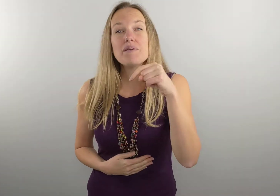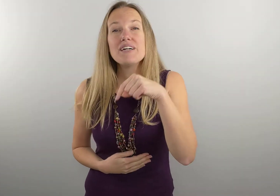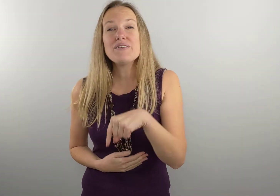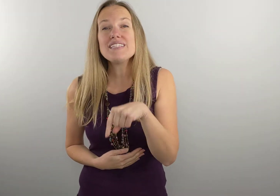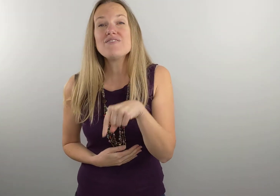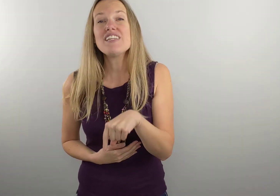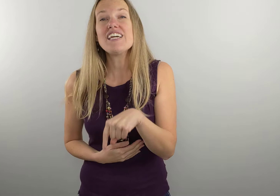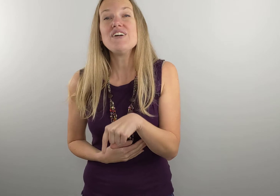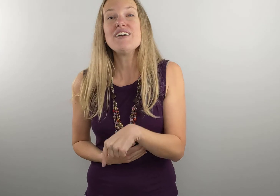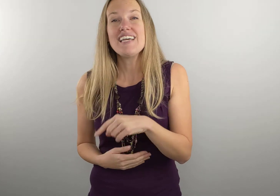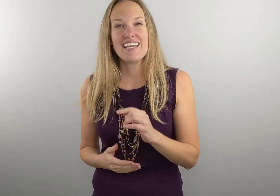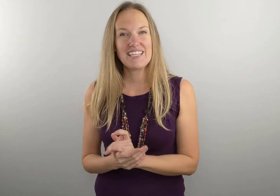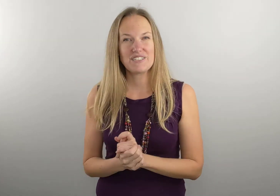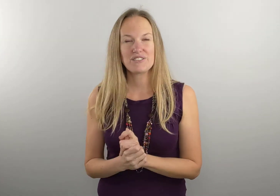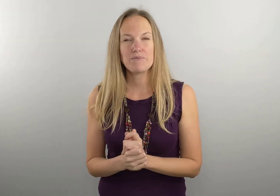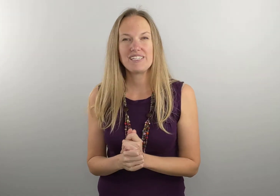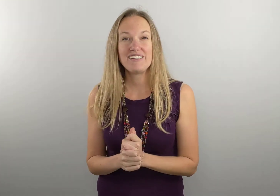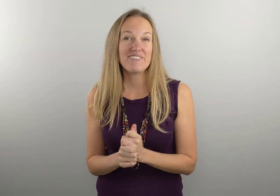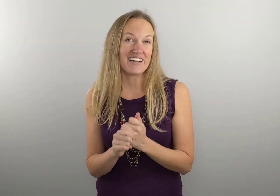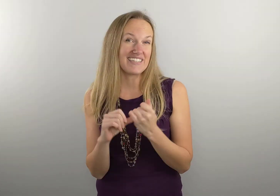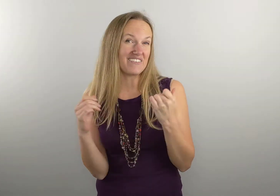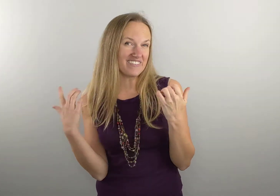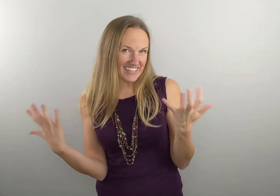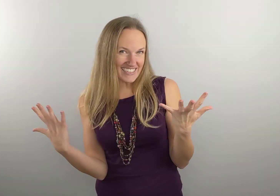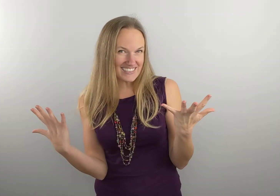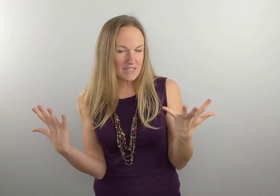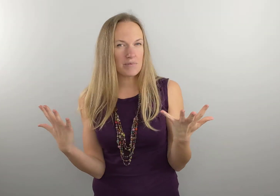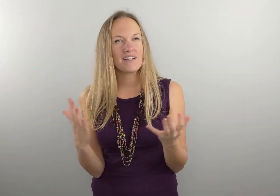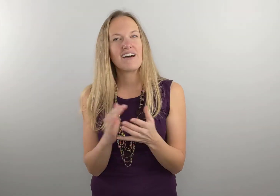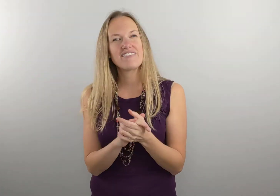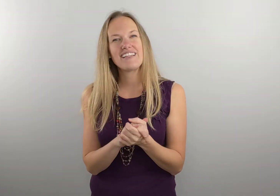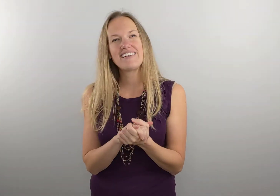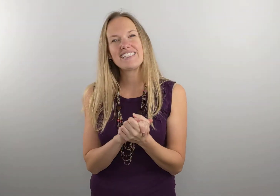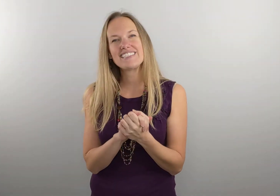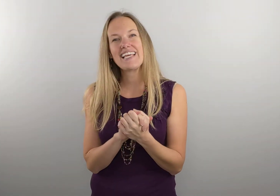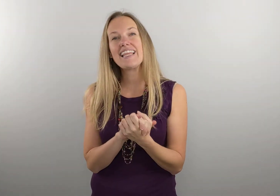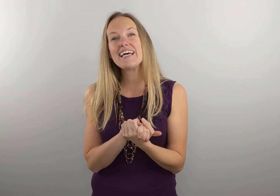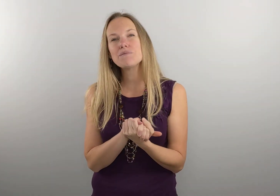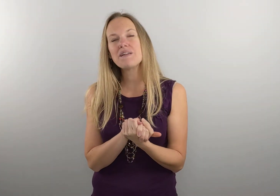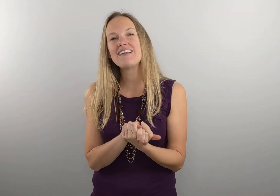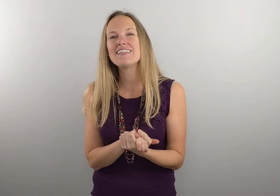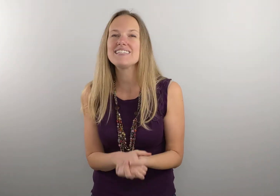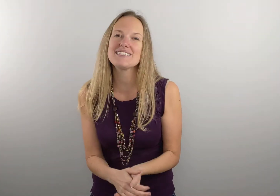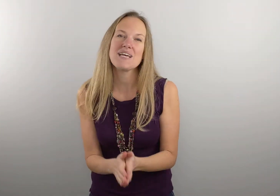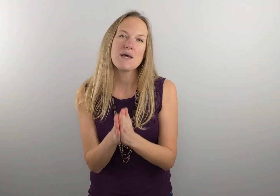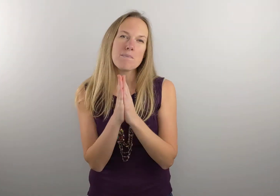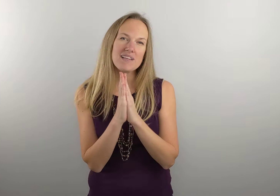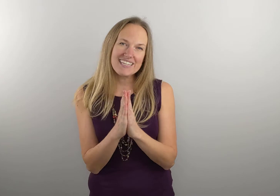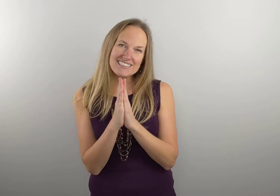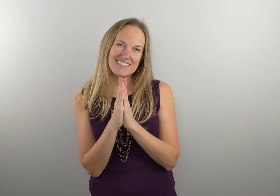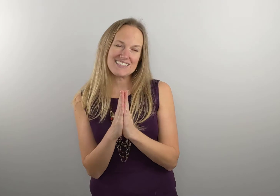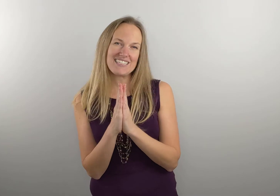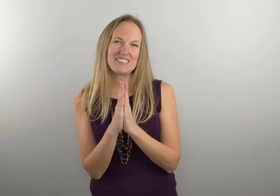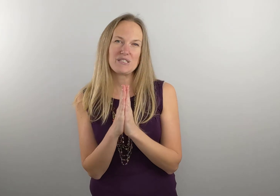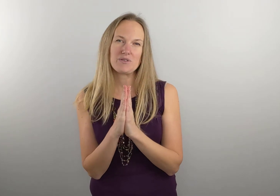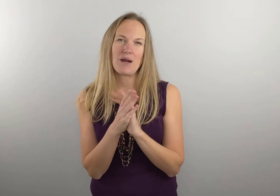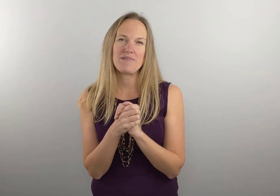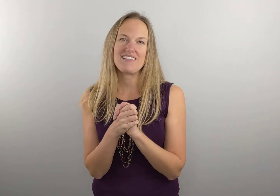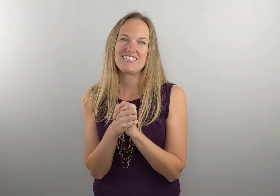below this video, in the description, you'll find helpful links like printing off the lyrics. And last but not least, please consider subscribing to the